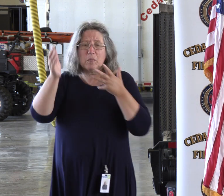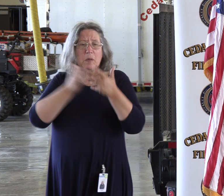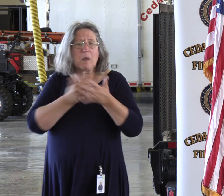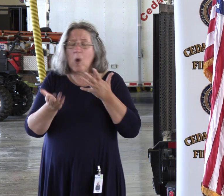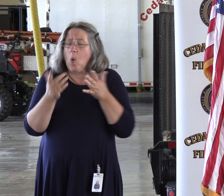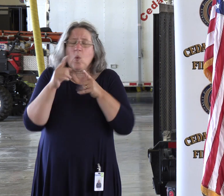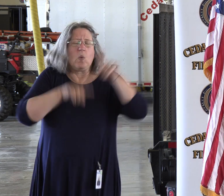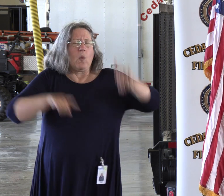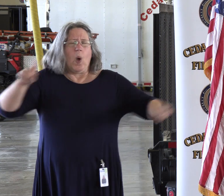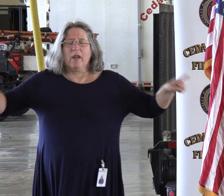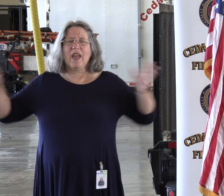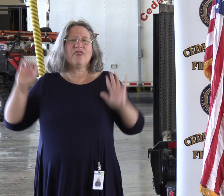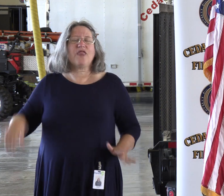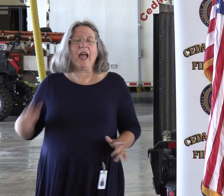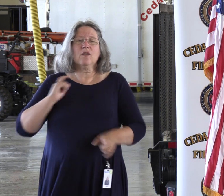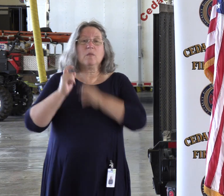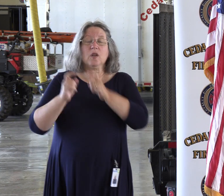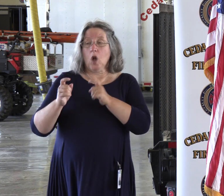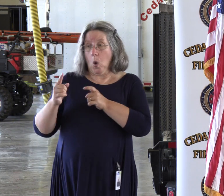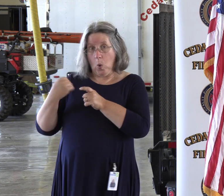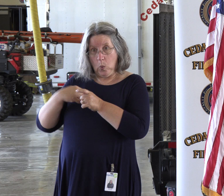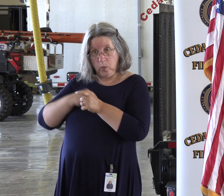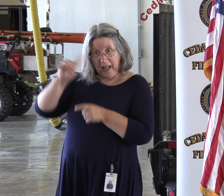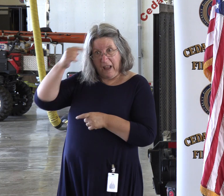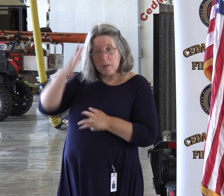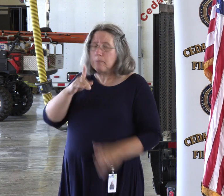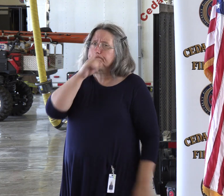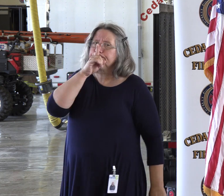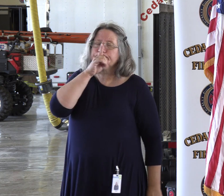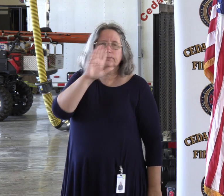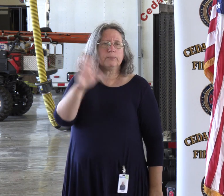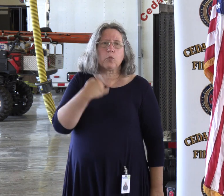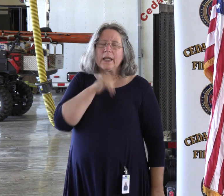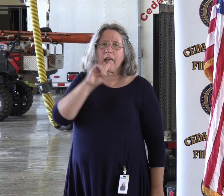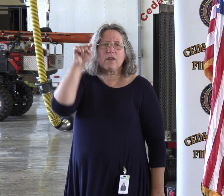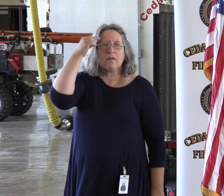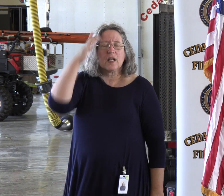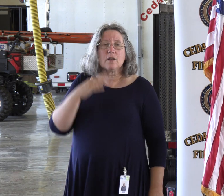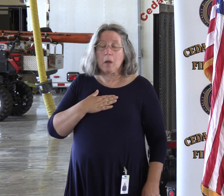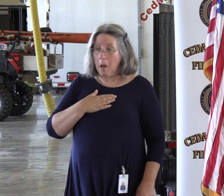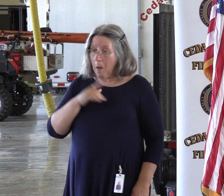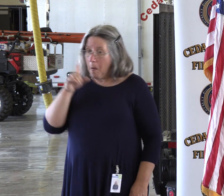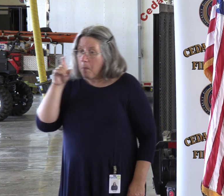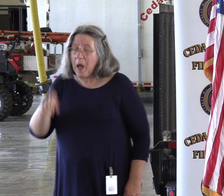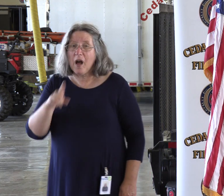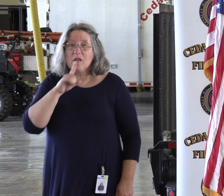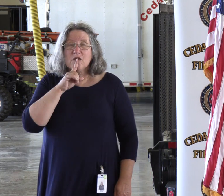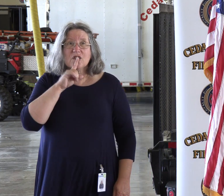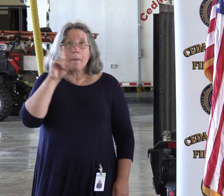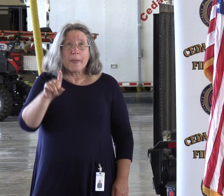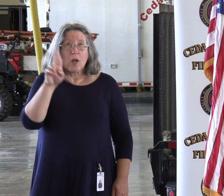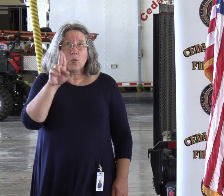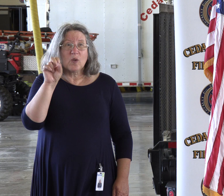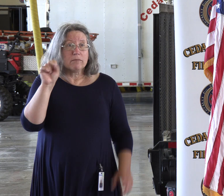Red Cross is a charity, not a government agency, and people do not need to be an American citizen to